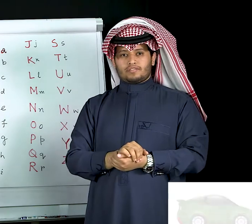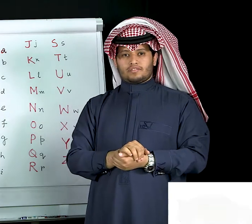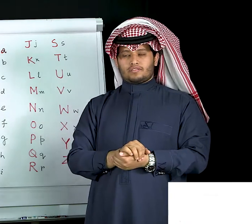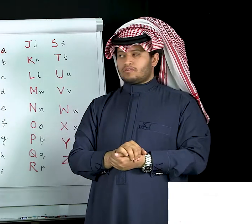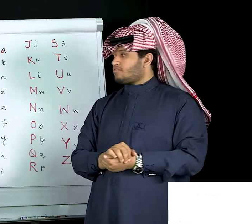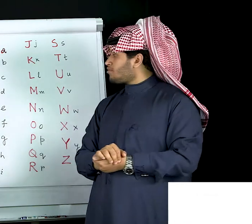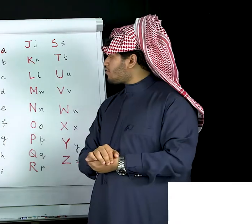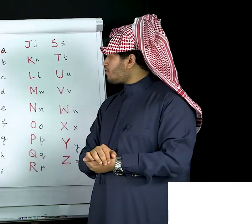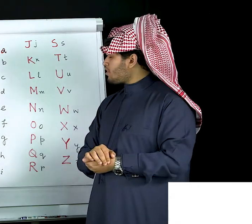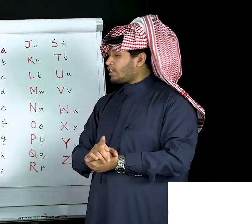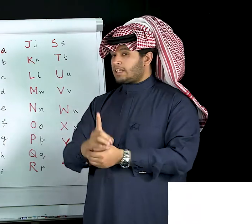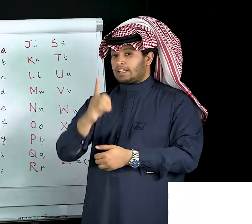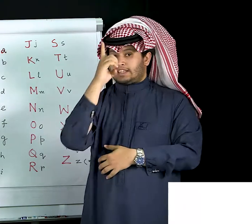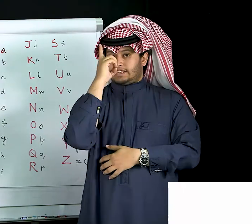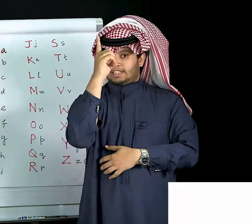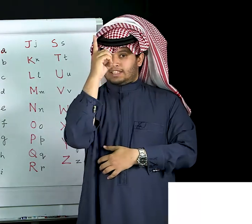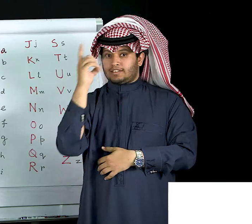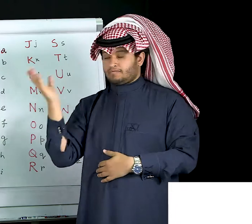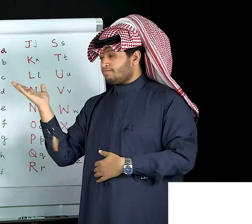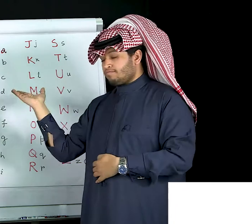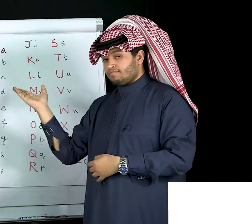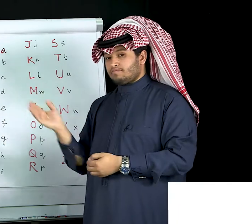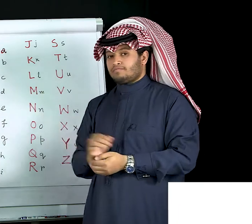D for